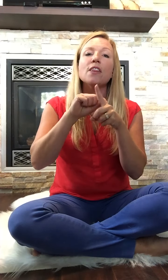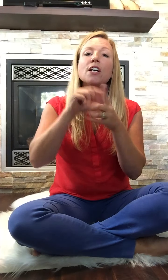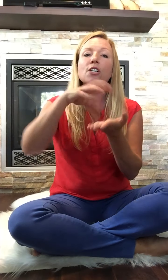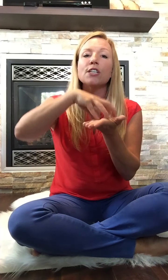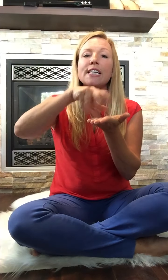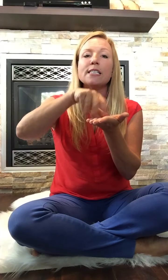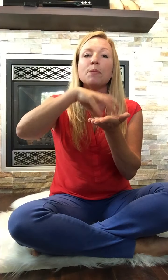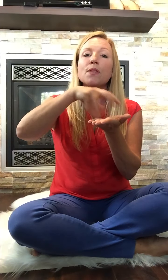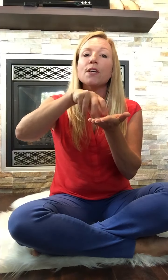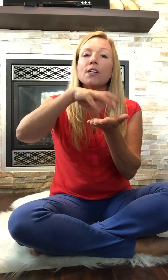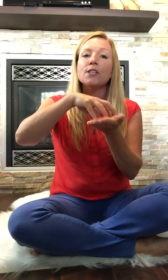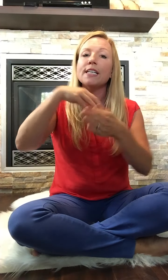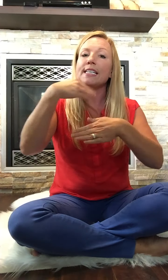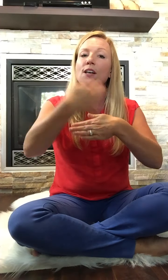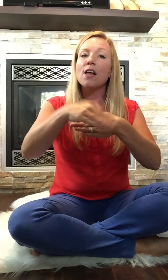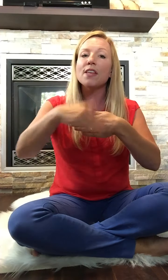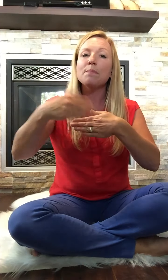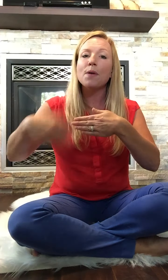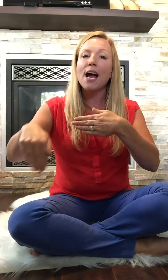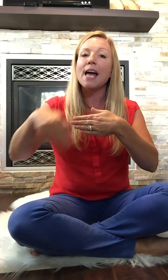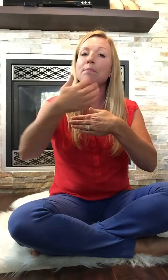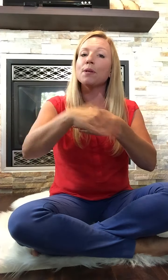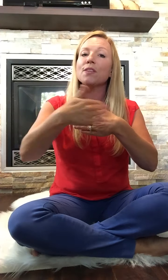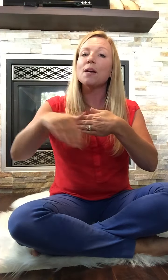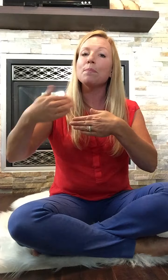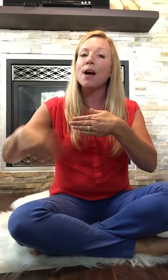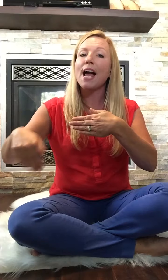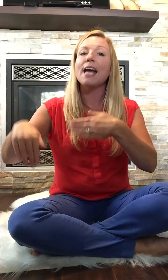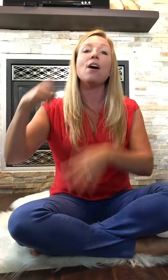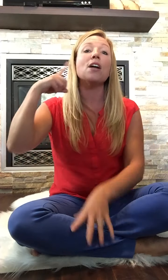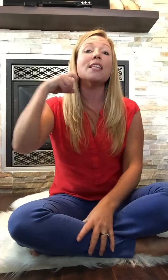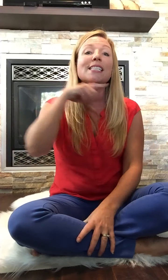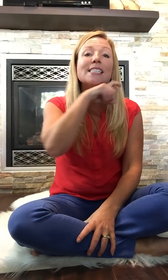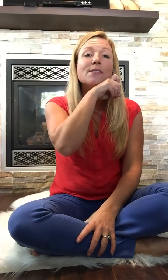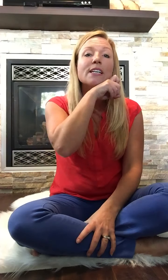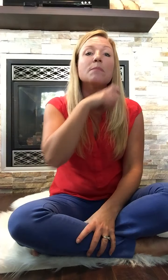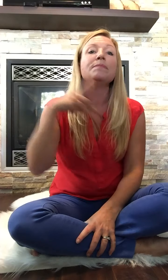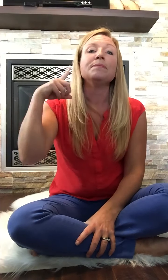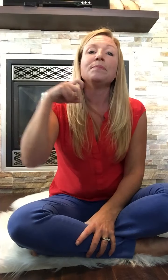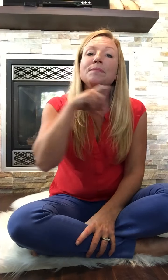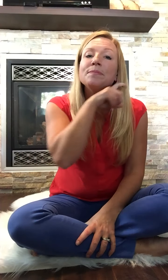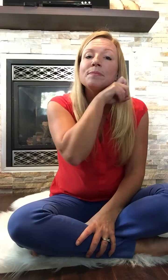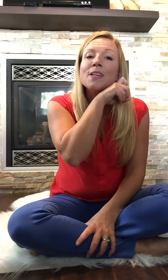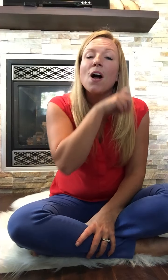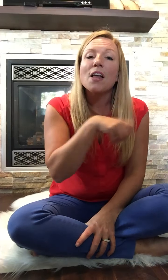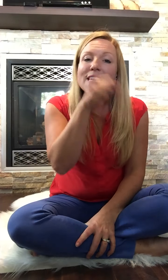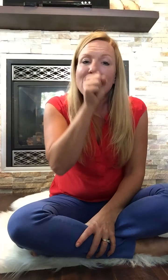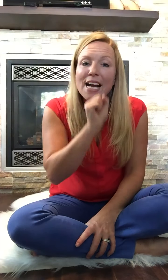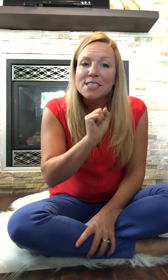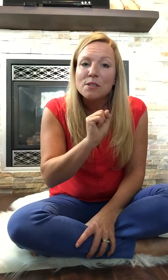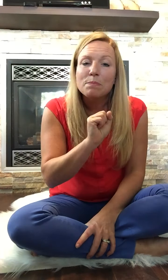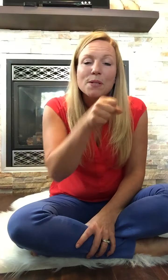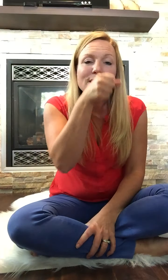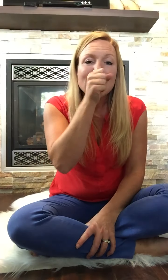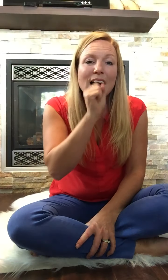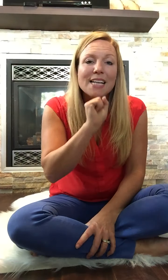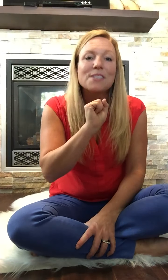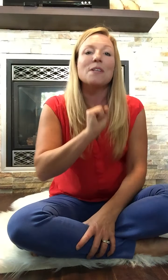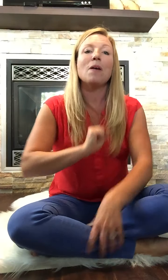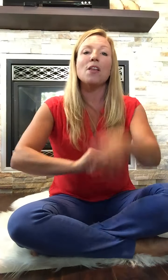the cookies. Put the cookies on the bread. Put the bread on the cereal. Put the on the ice cream, put the ice cream on